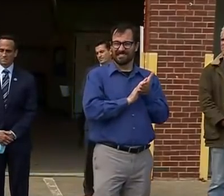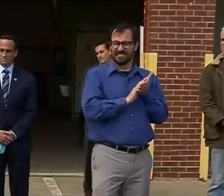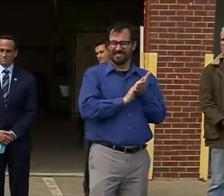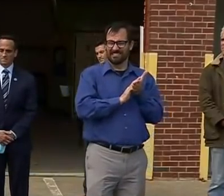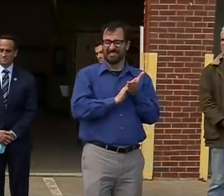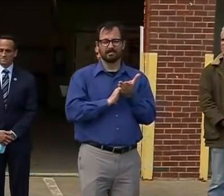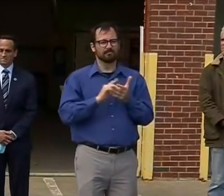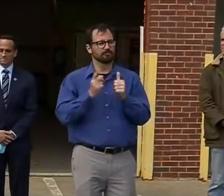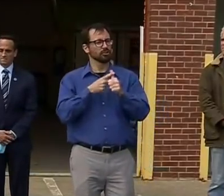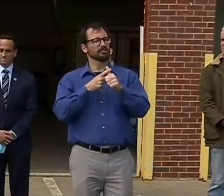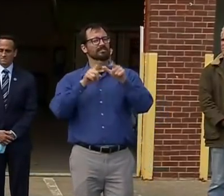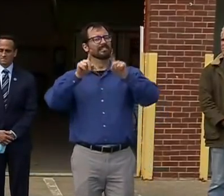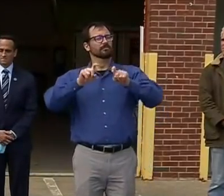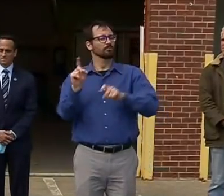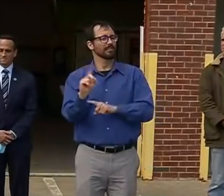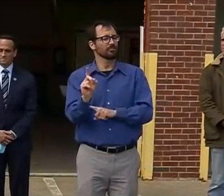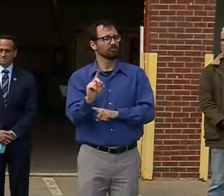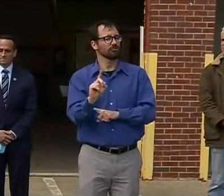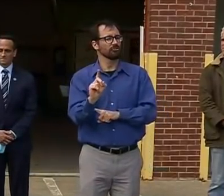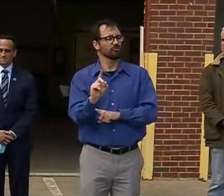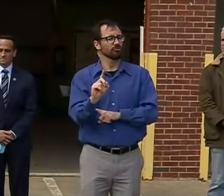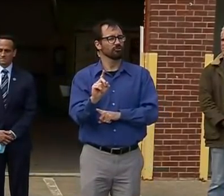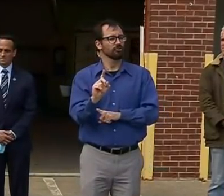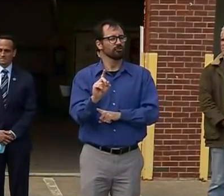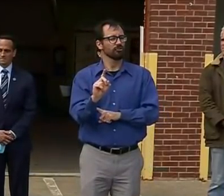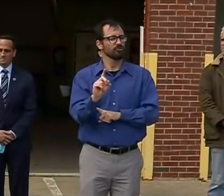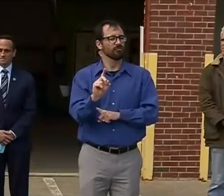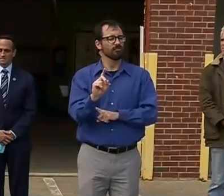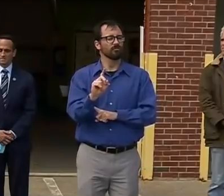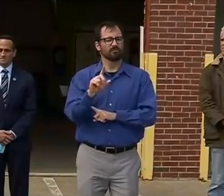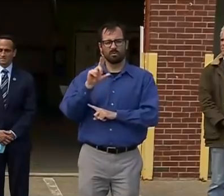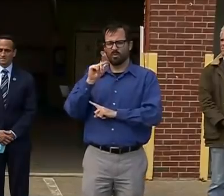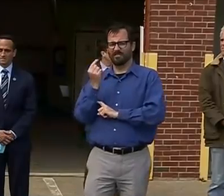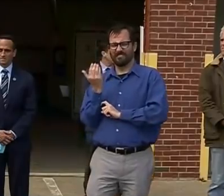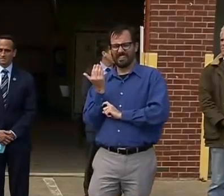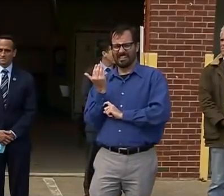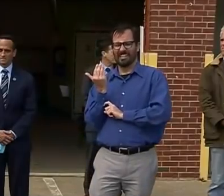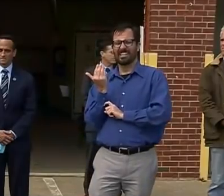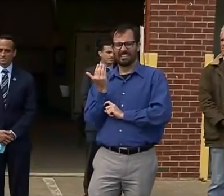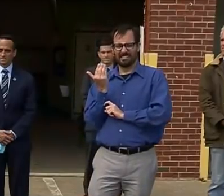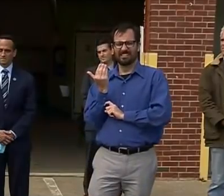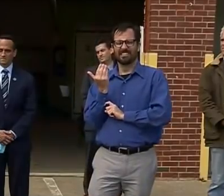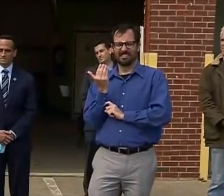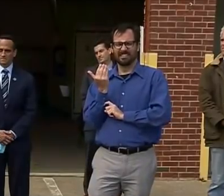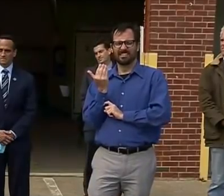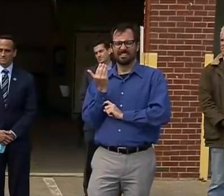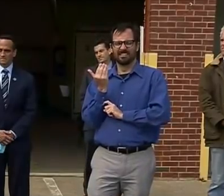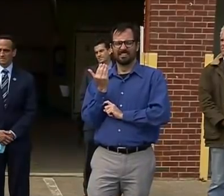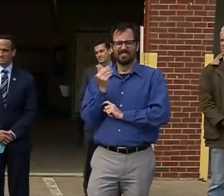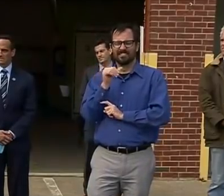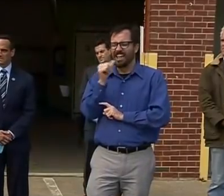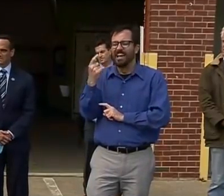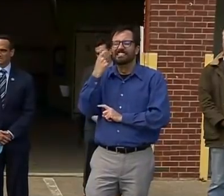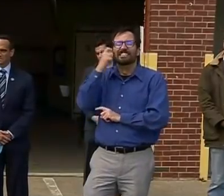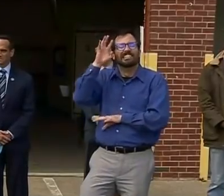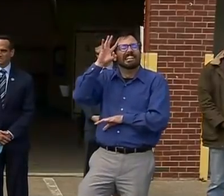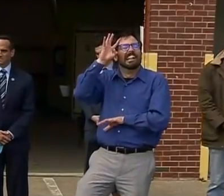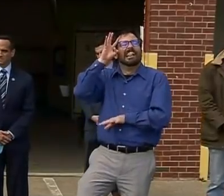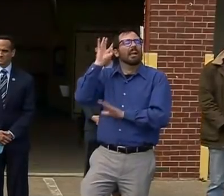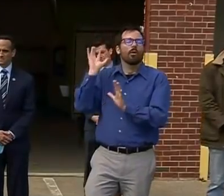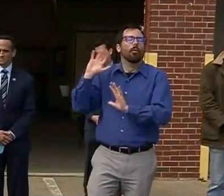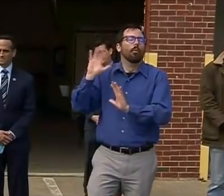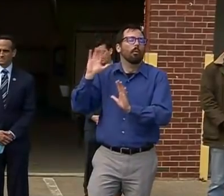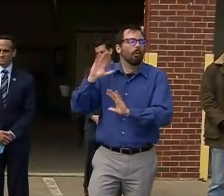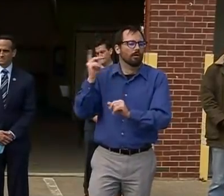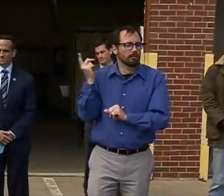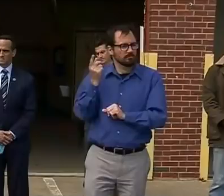in terms of kill rates in 2015. So this isn't something that was just put together within the last year or two. It's been something studied previously,